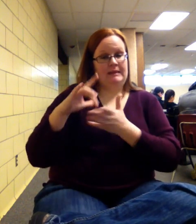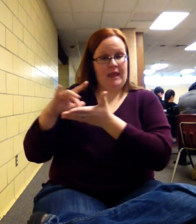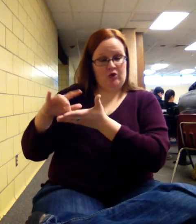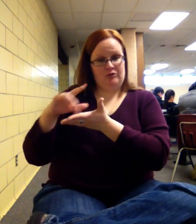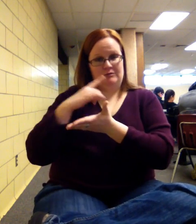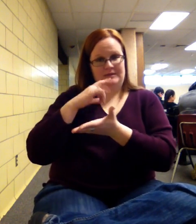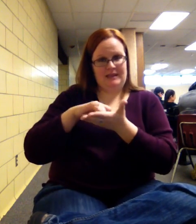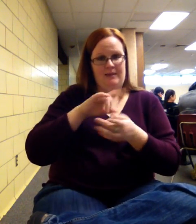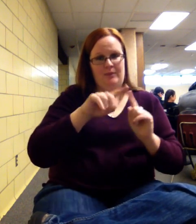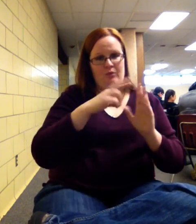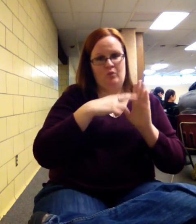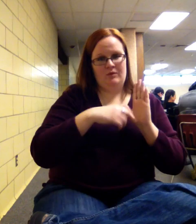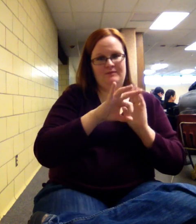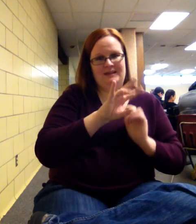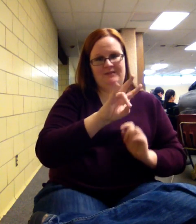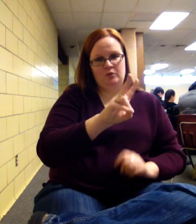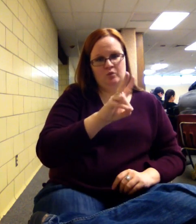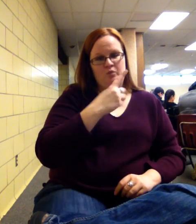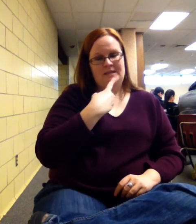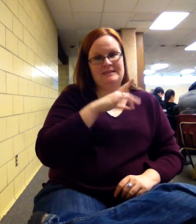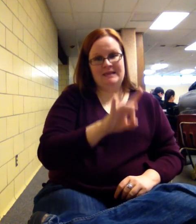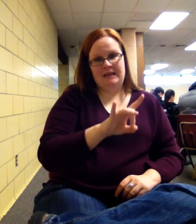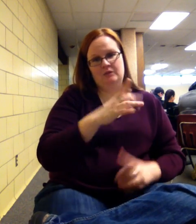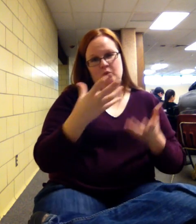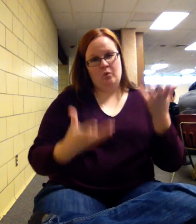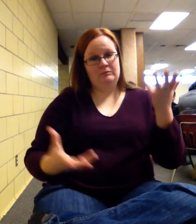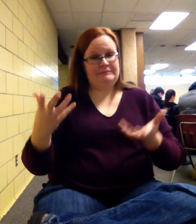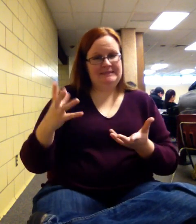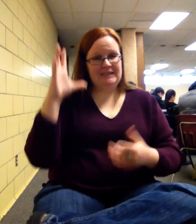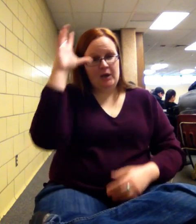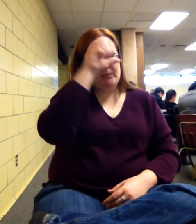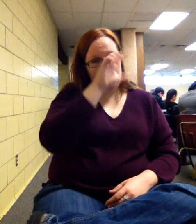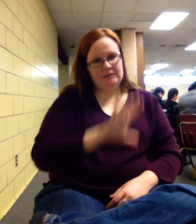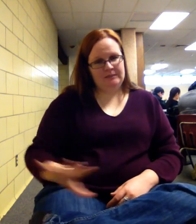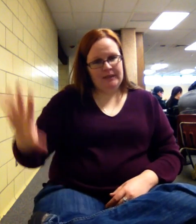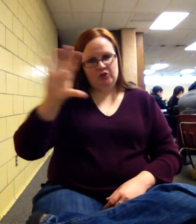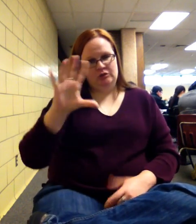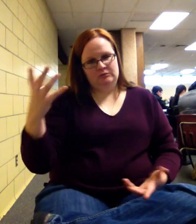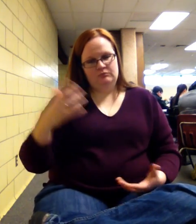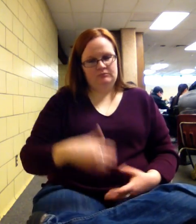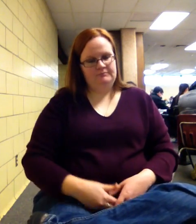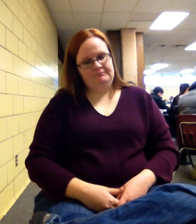etc. You're getting all 9% of the return.